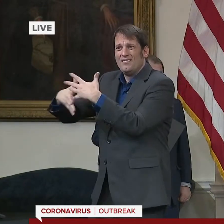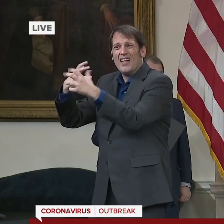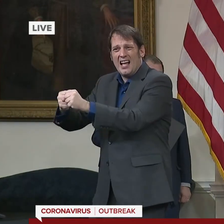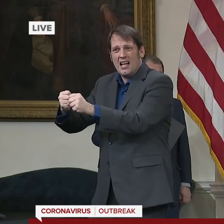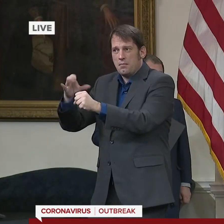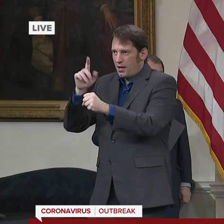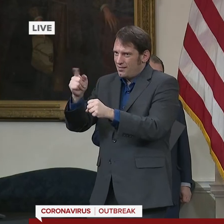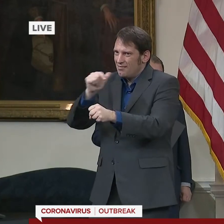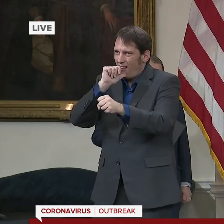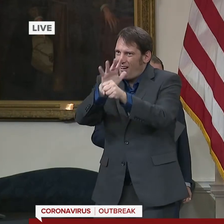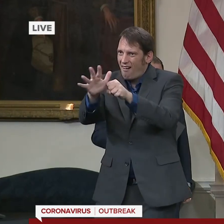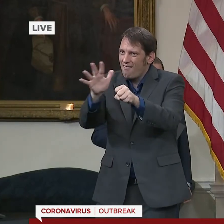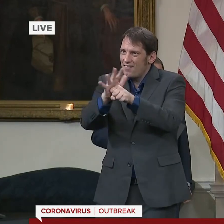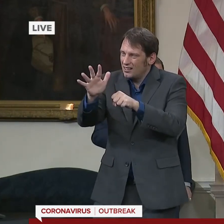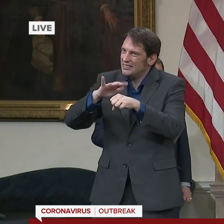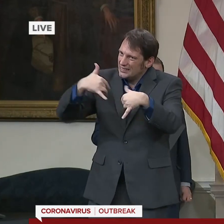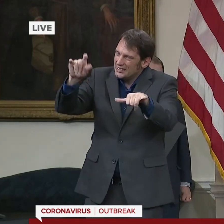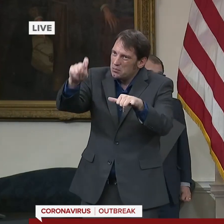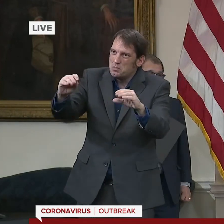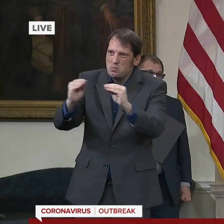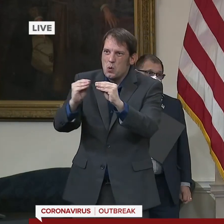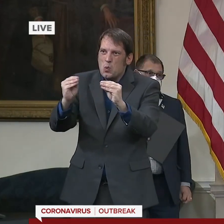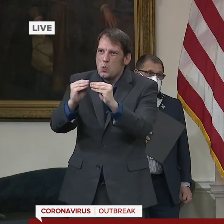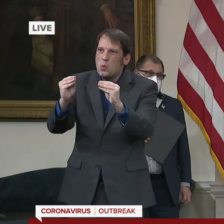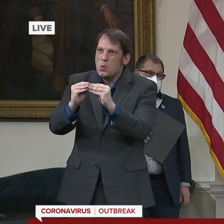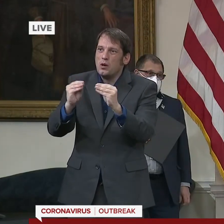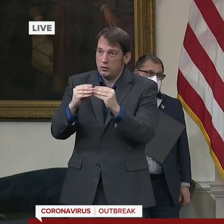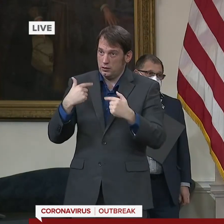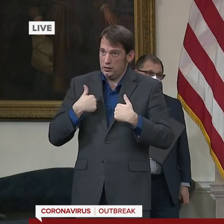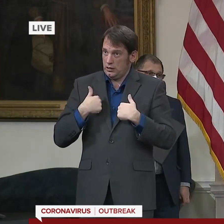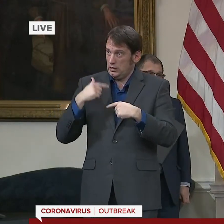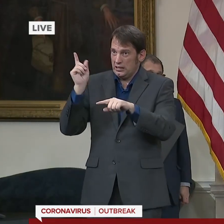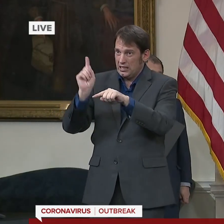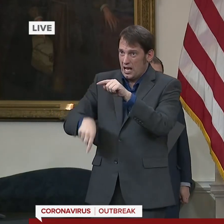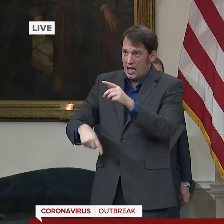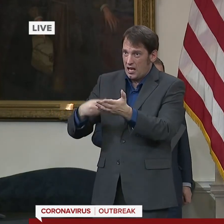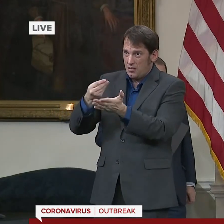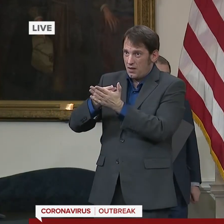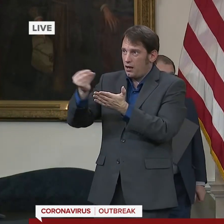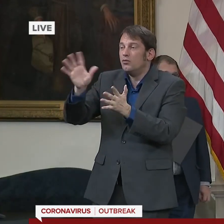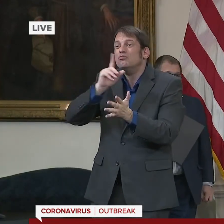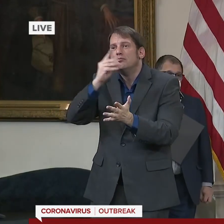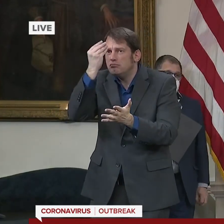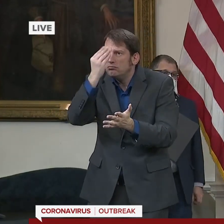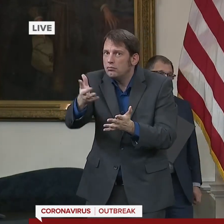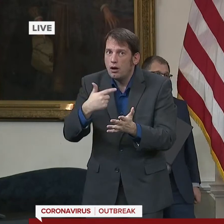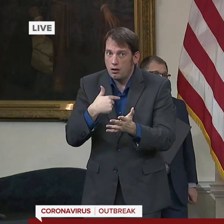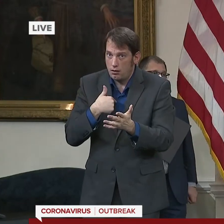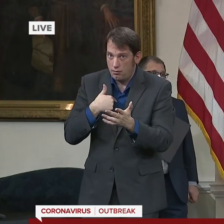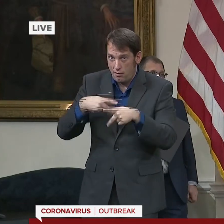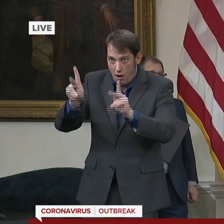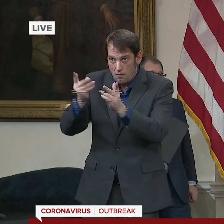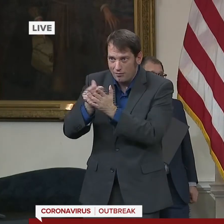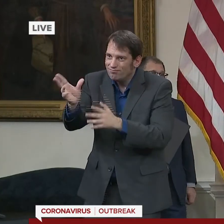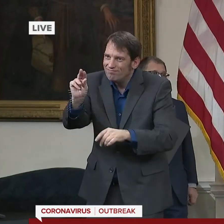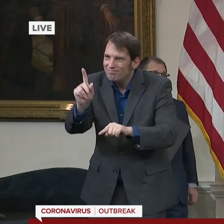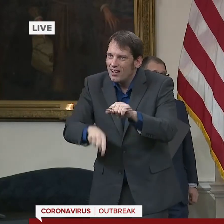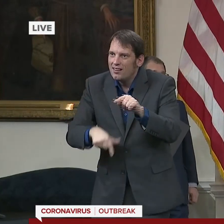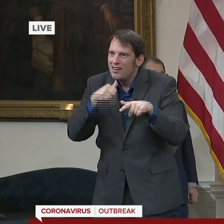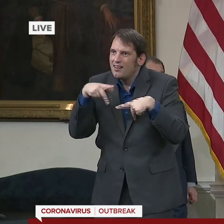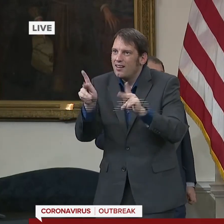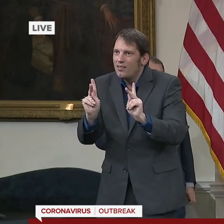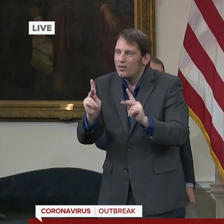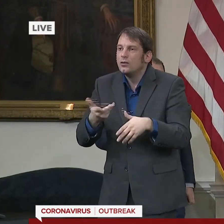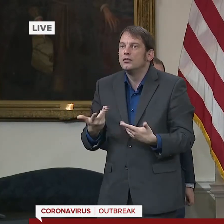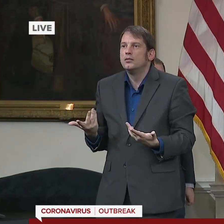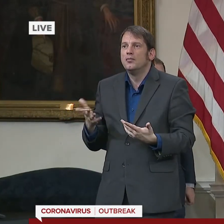like, there's no place for us to go buy them, even if we were allowed to, which we're not. They don't have any. There's everybody in the world wants them, and